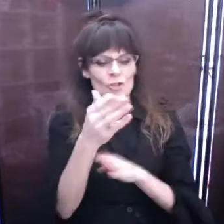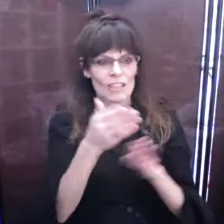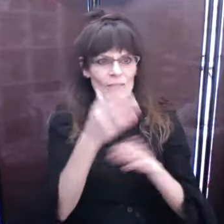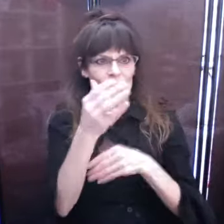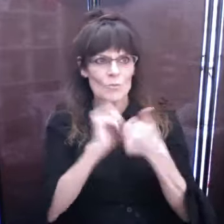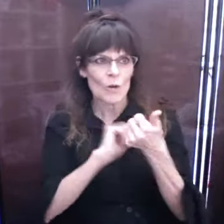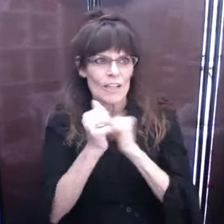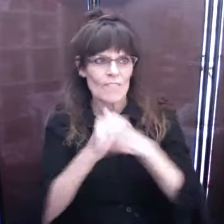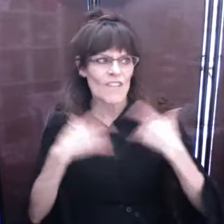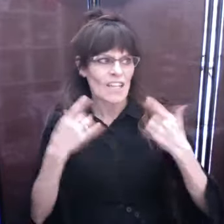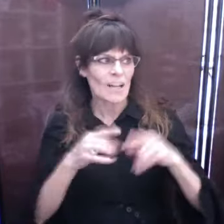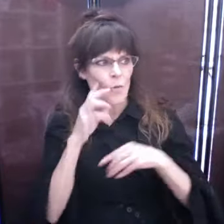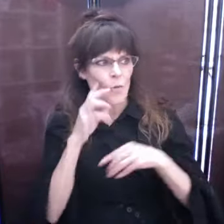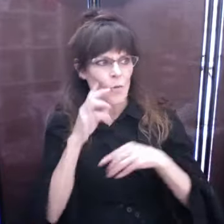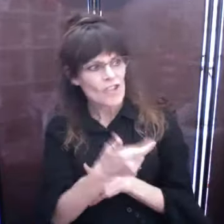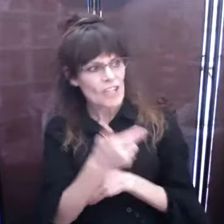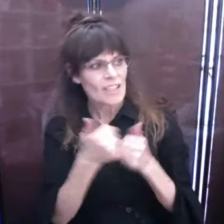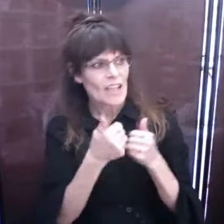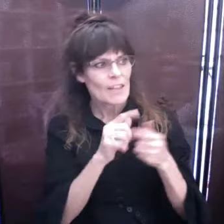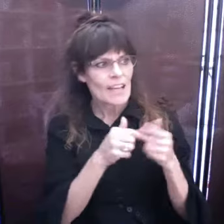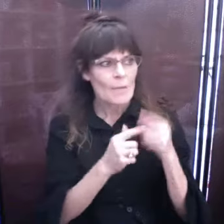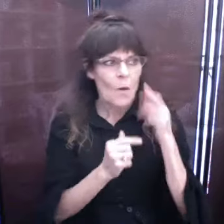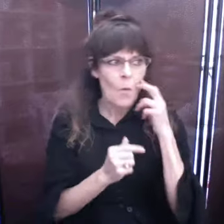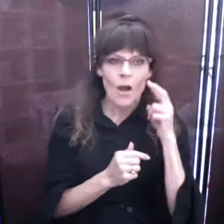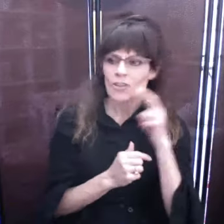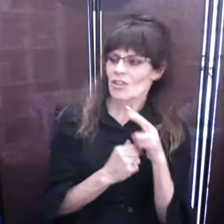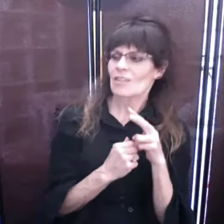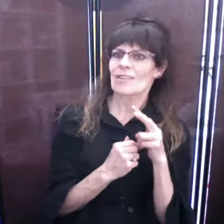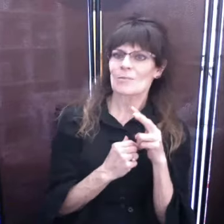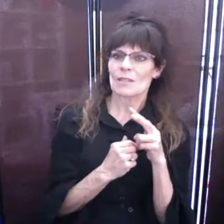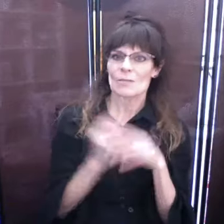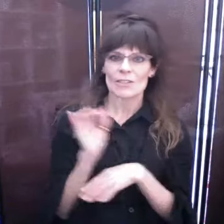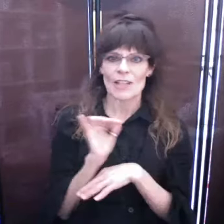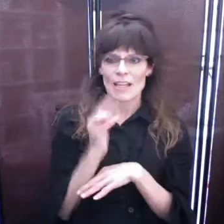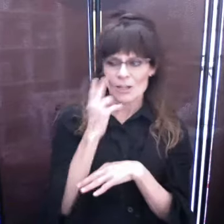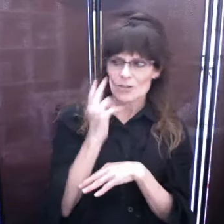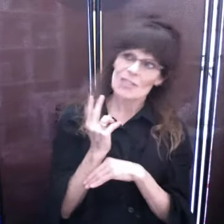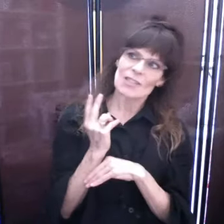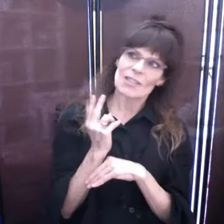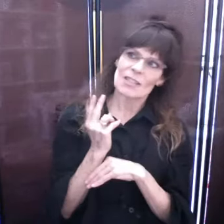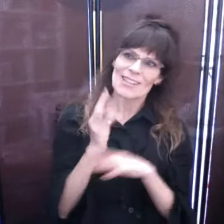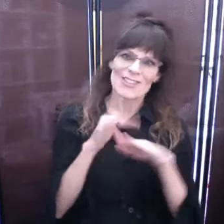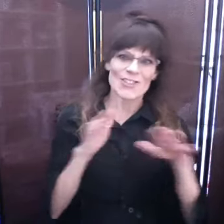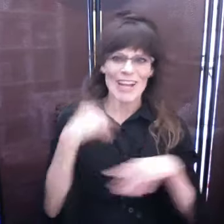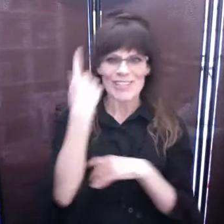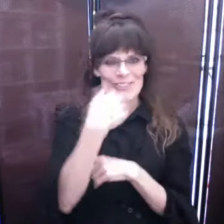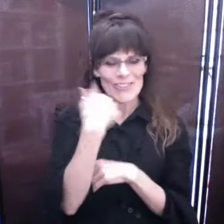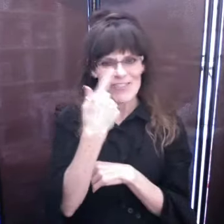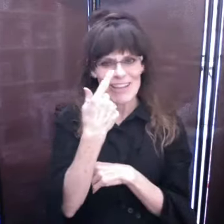the game, and after a while, I'm watching him, and you guys, it was like I could see a child's face behind his face. It was the